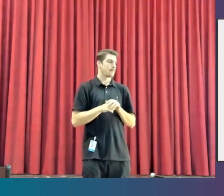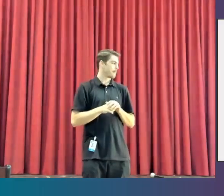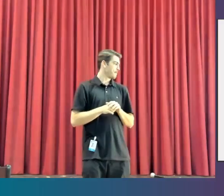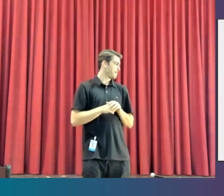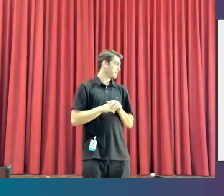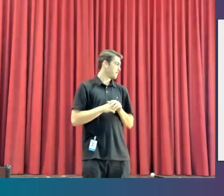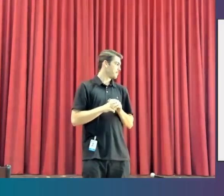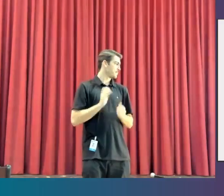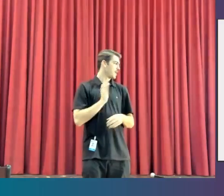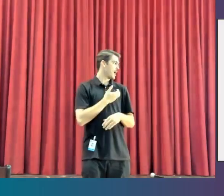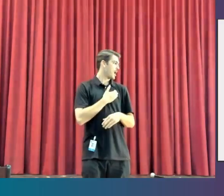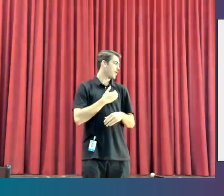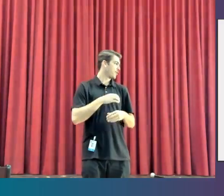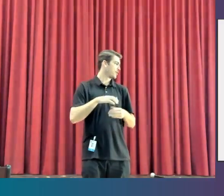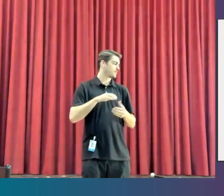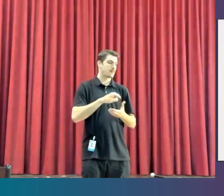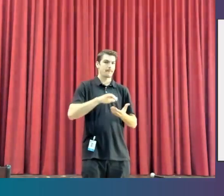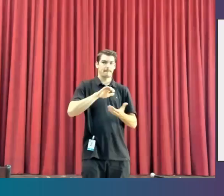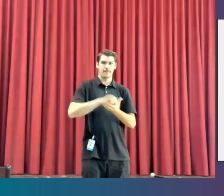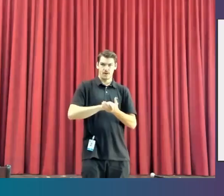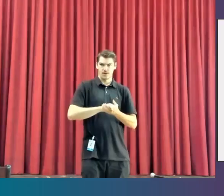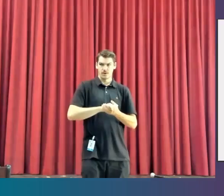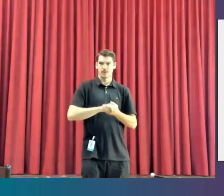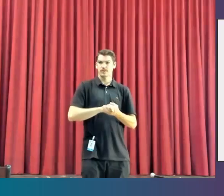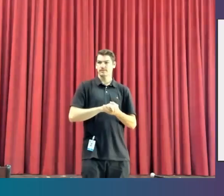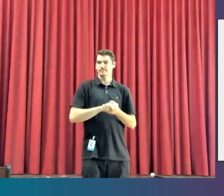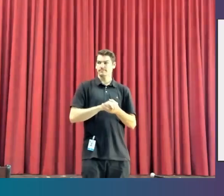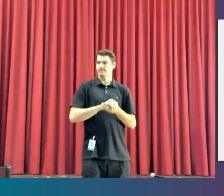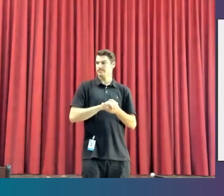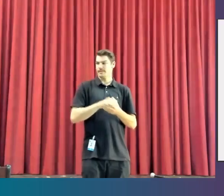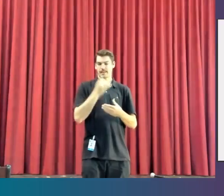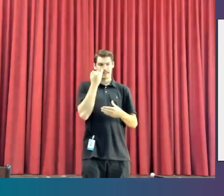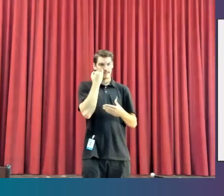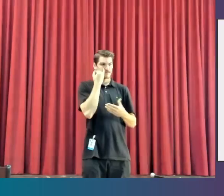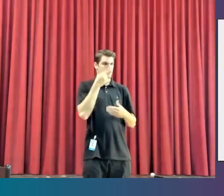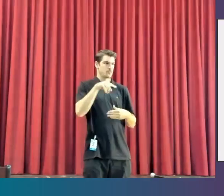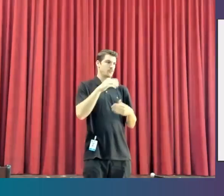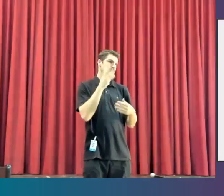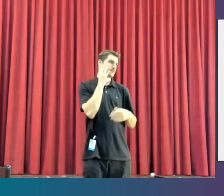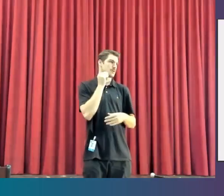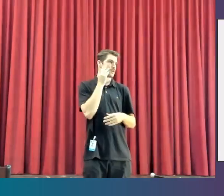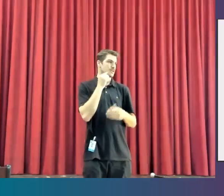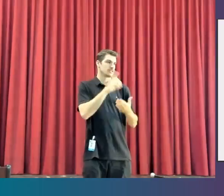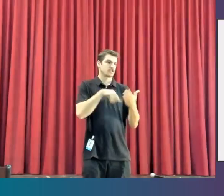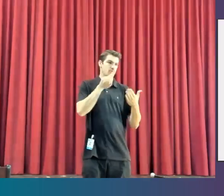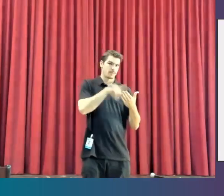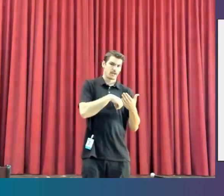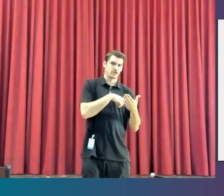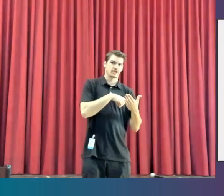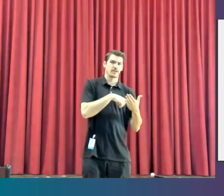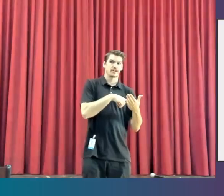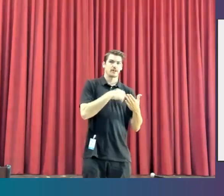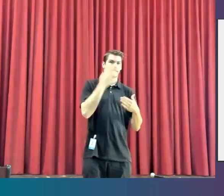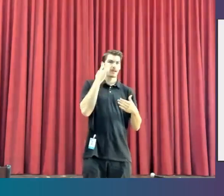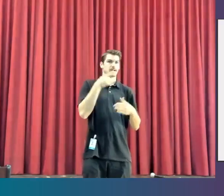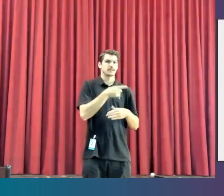our marital status, which would be if someone experienced discrimination